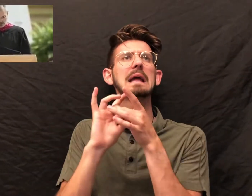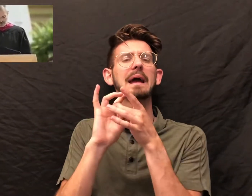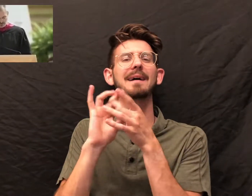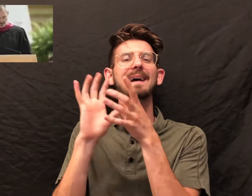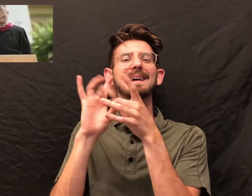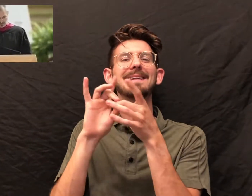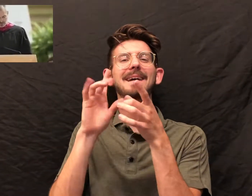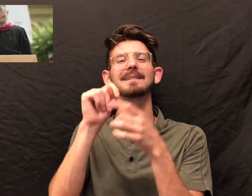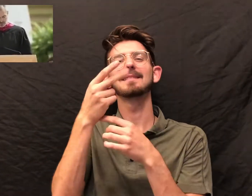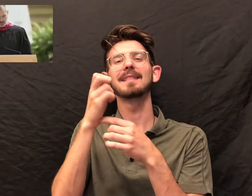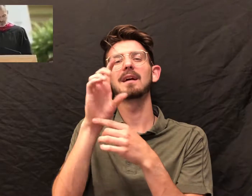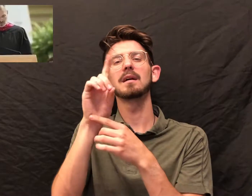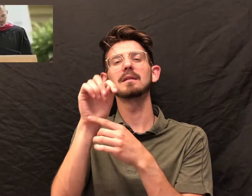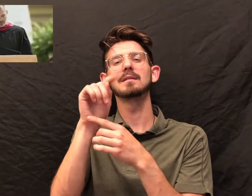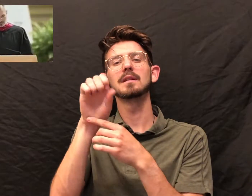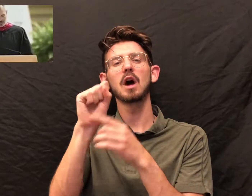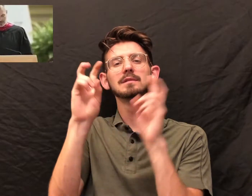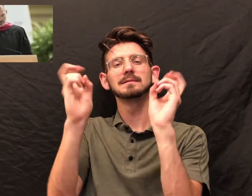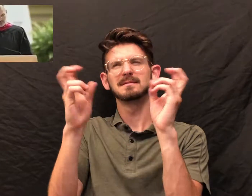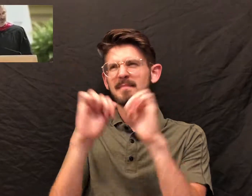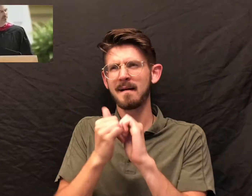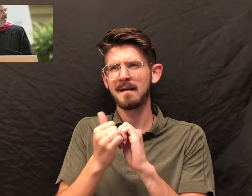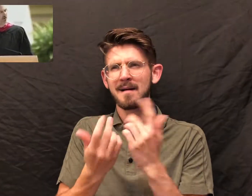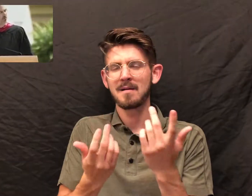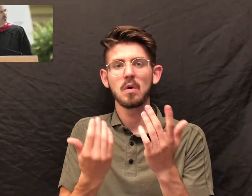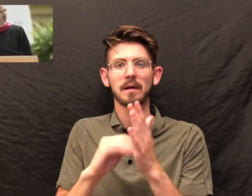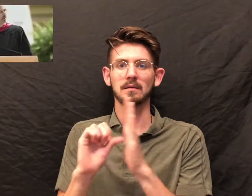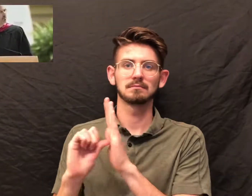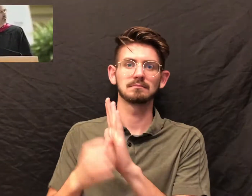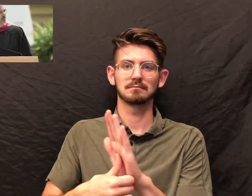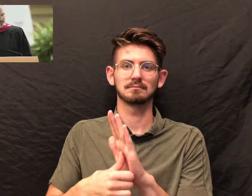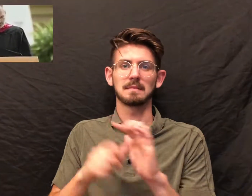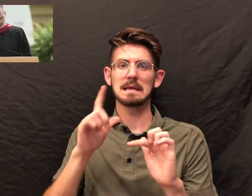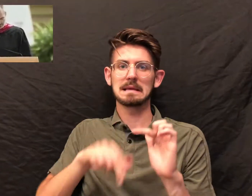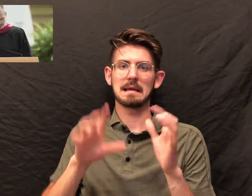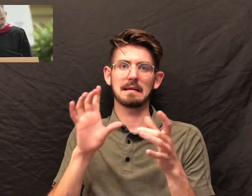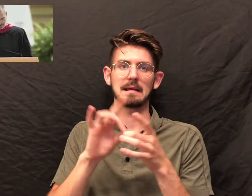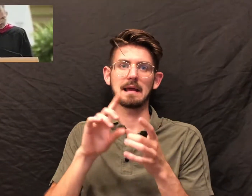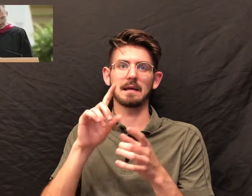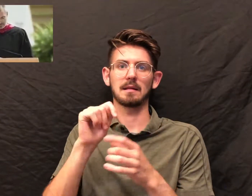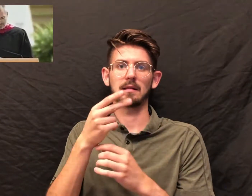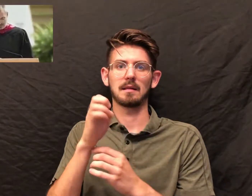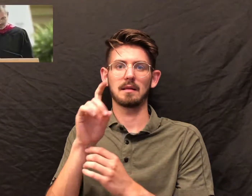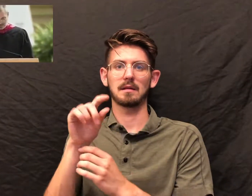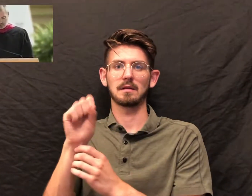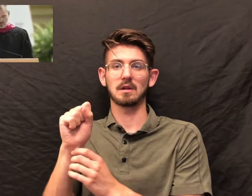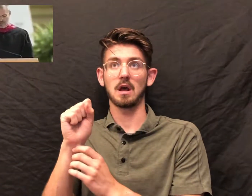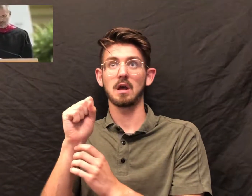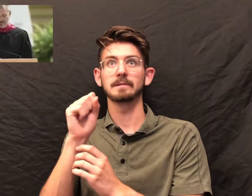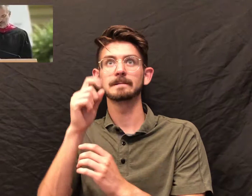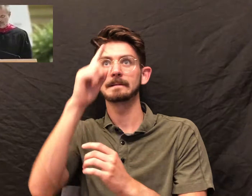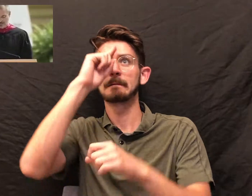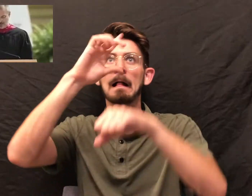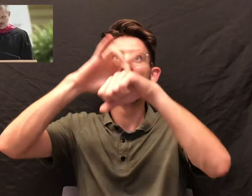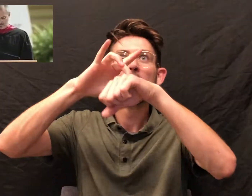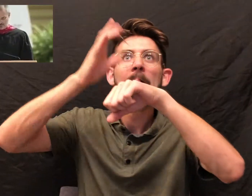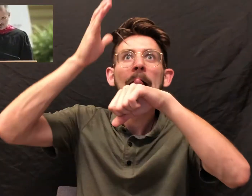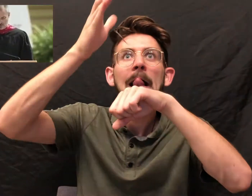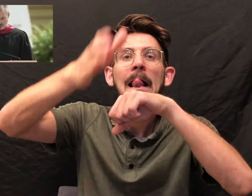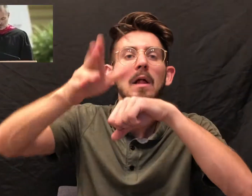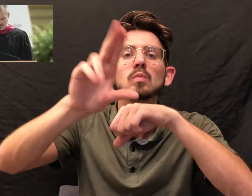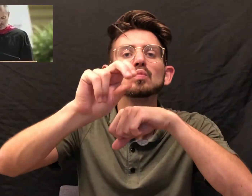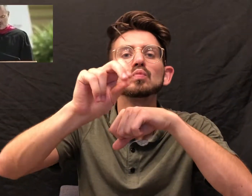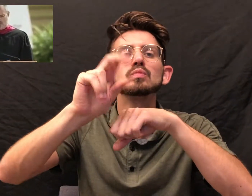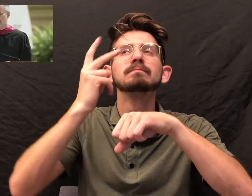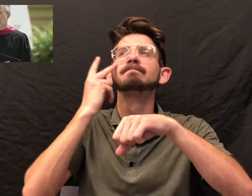backwards 10 years later. Again, you can't connect the dots looking forward. You can only connect them looking backwards. So you